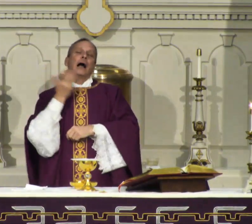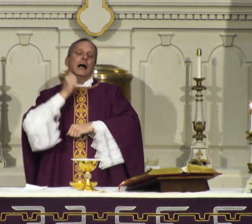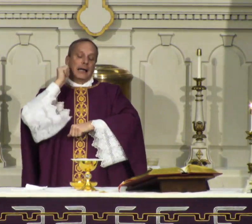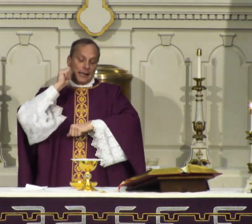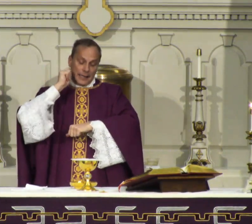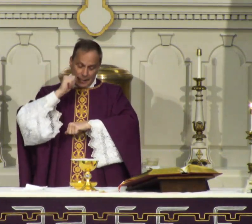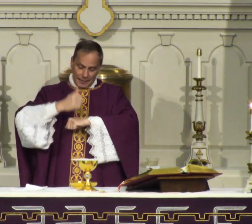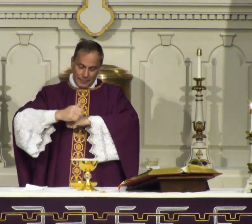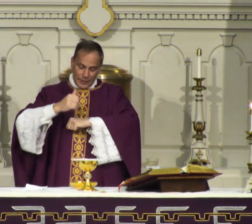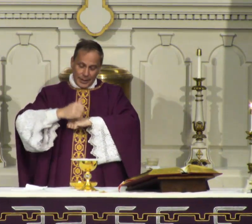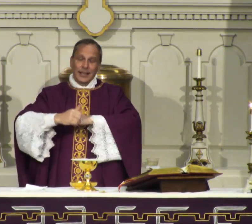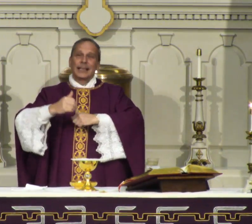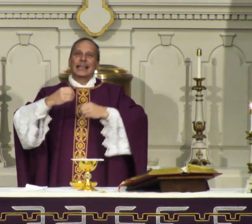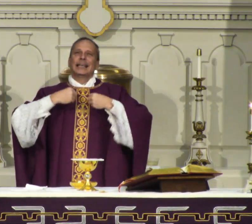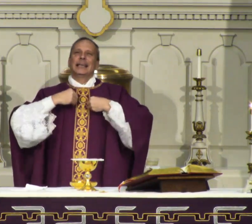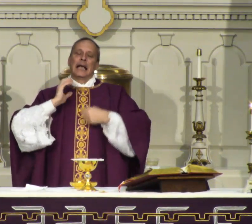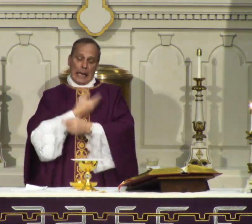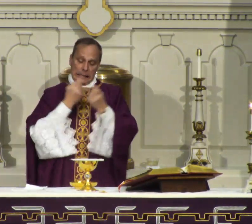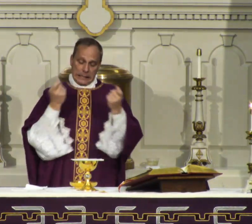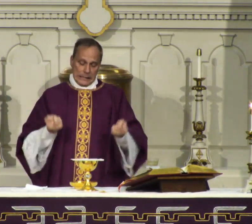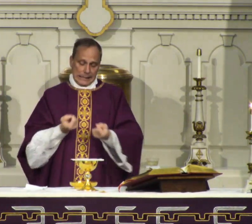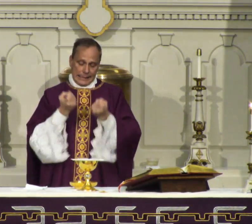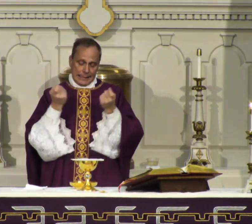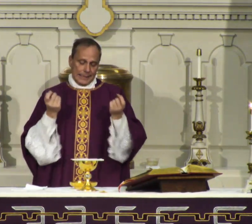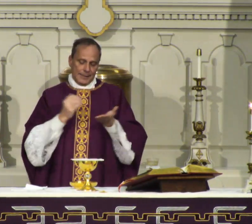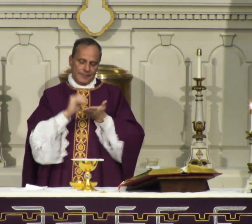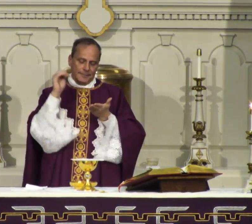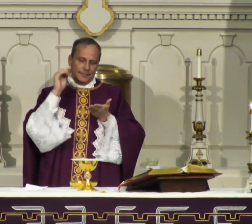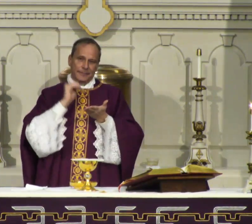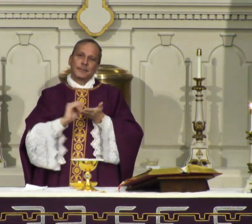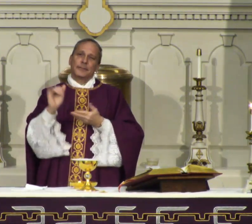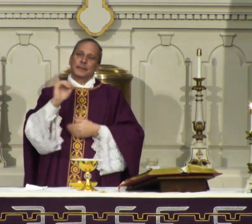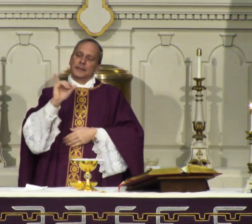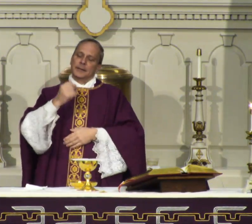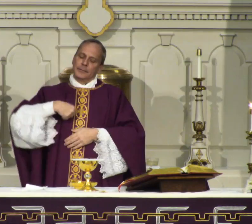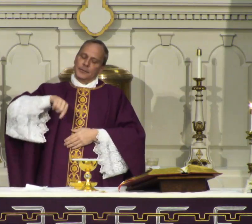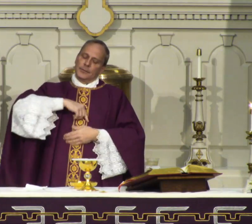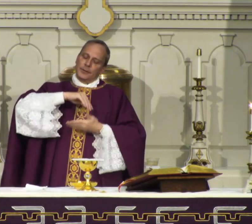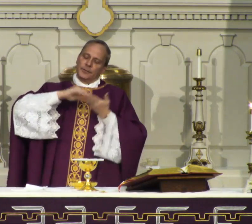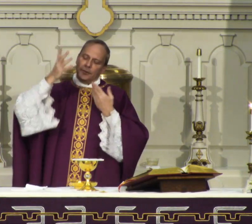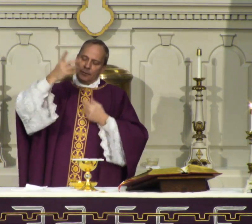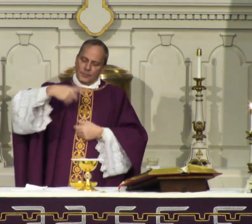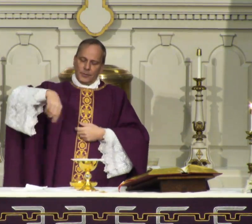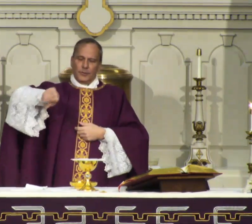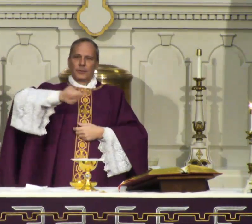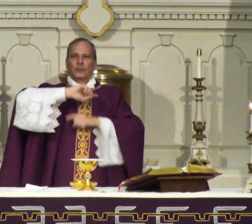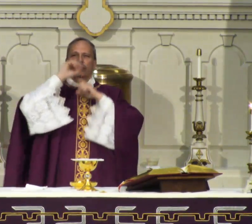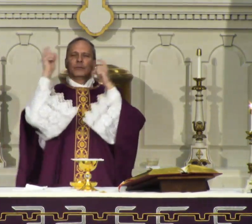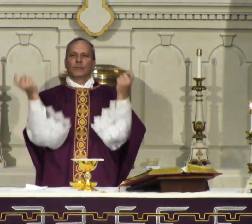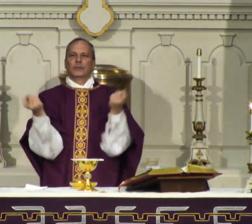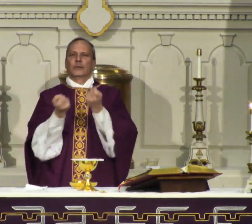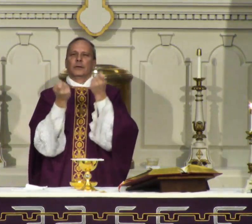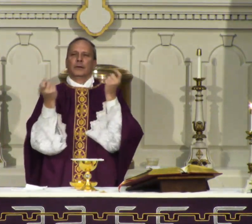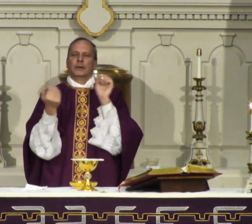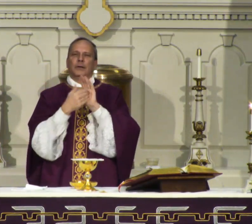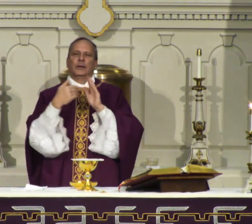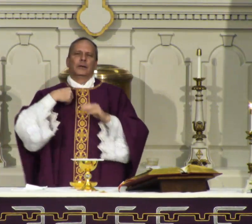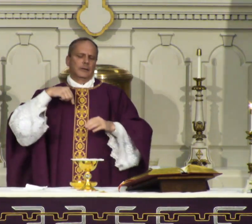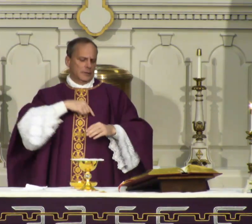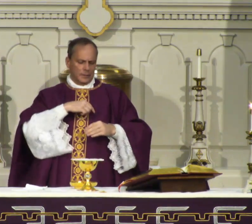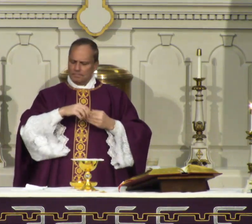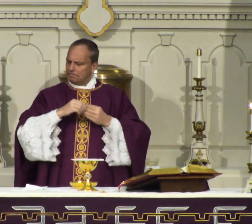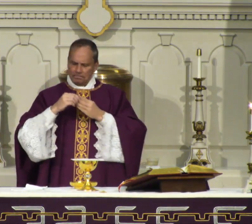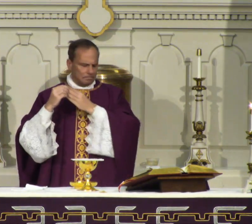this day our daily bread, and forgive us our trespasses, as we forgive those who trespass against